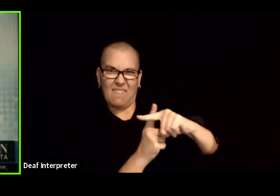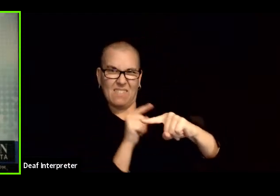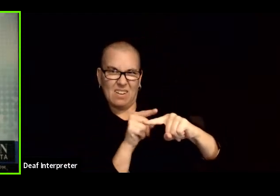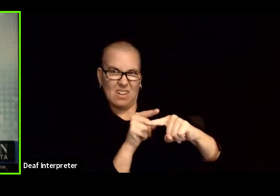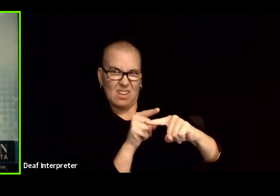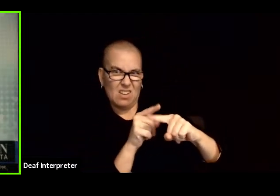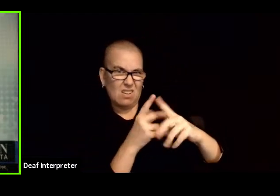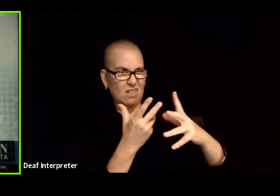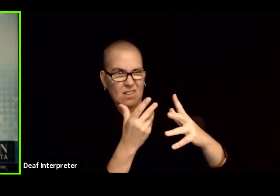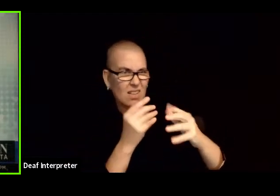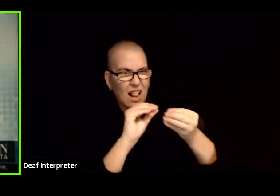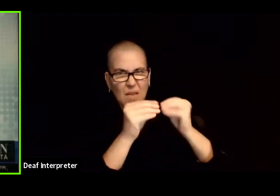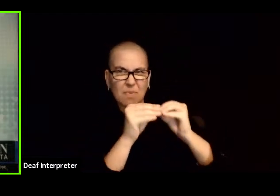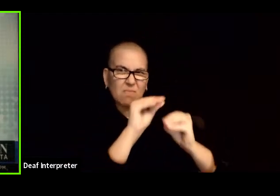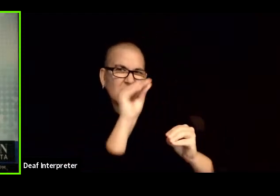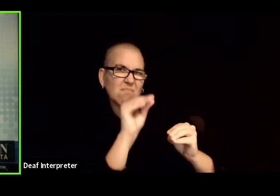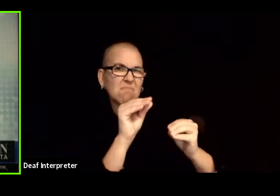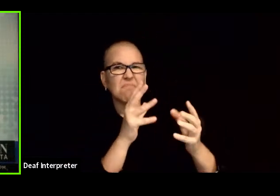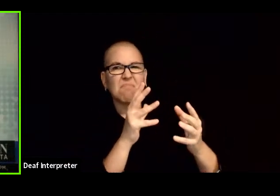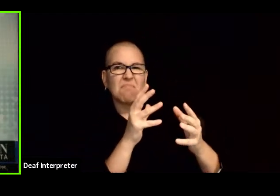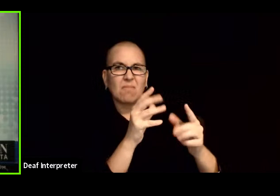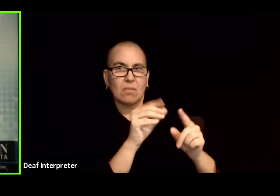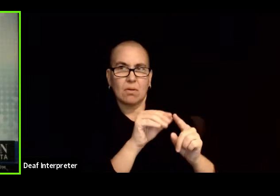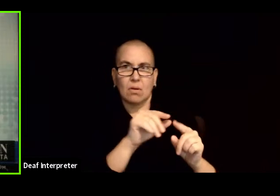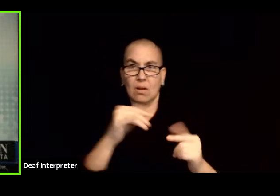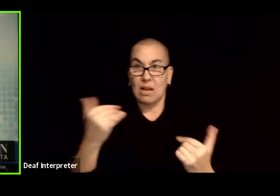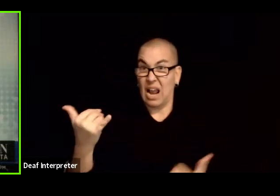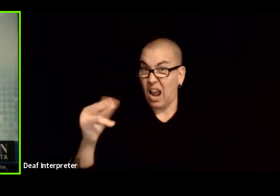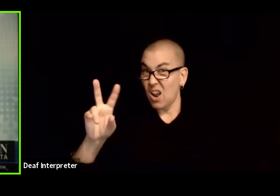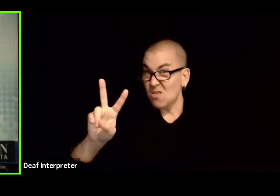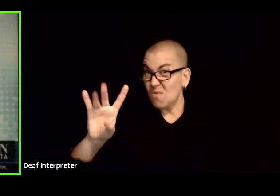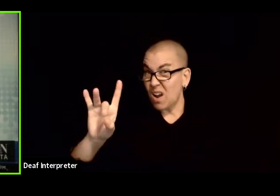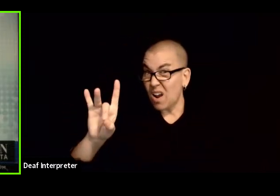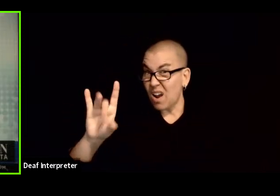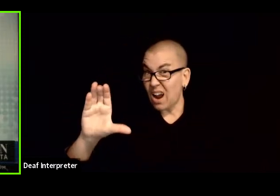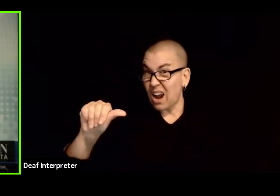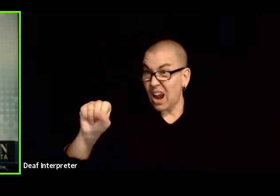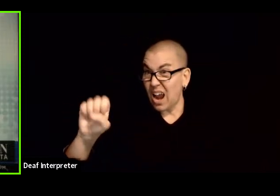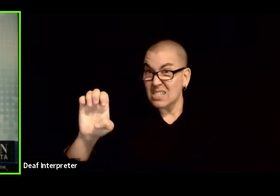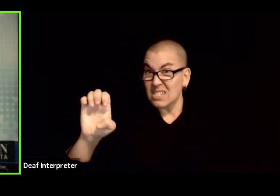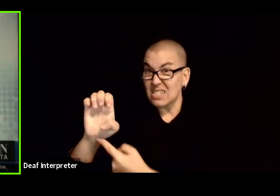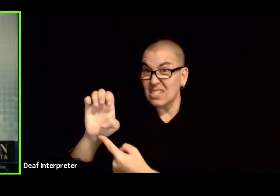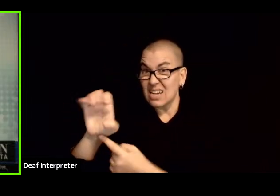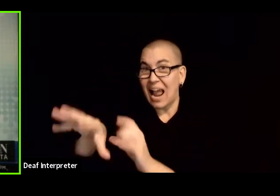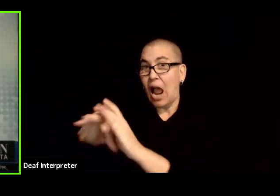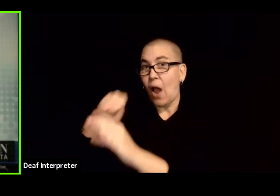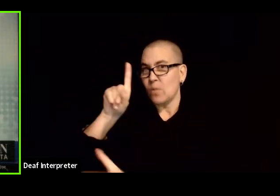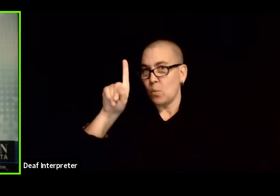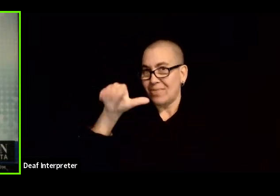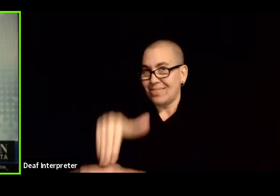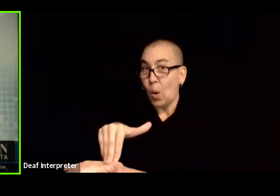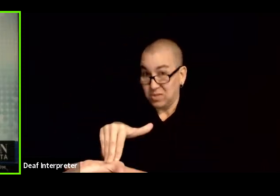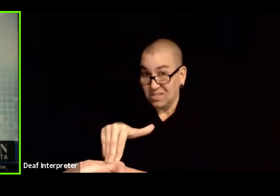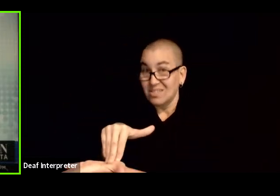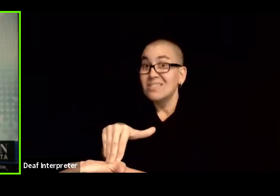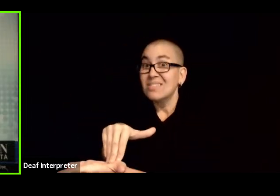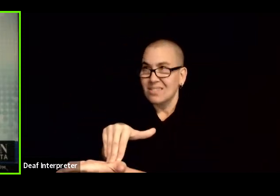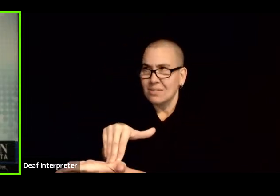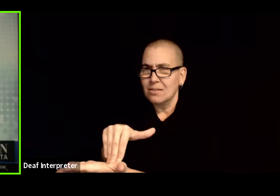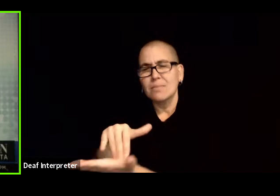28 cases per thousand. What happens when you get to 30 and 40 and 50? So we do have some of those